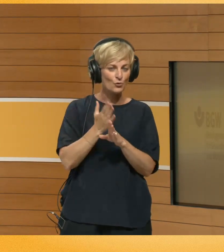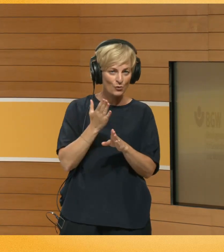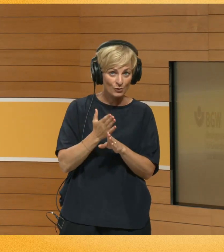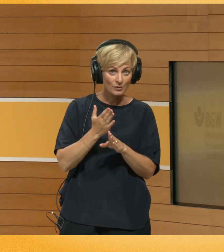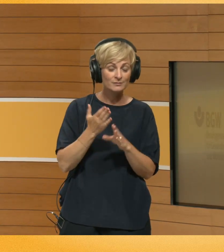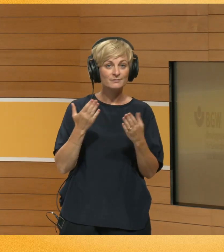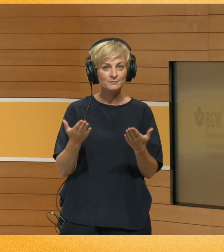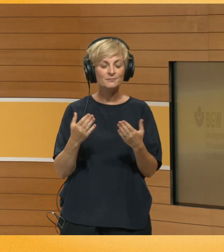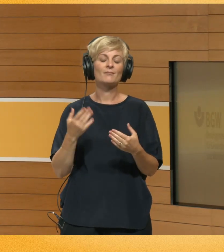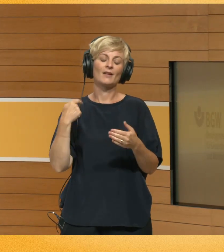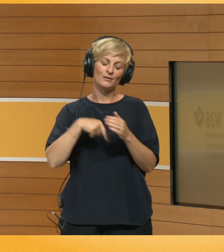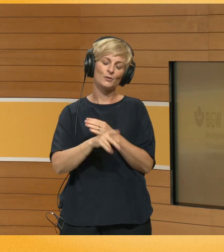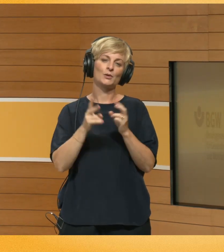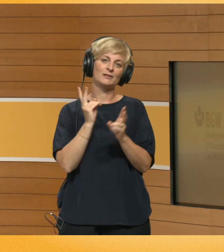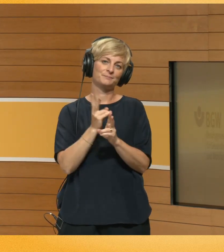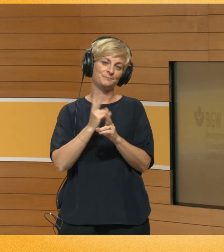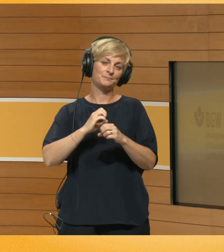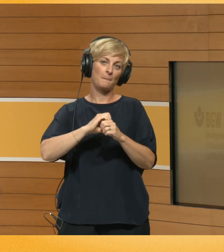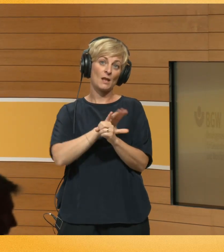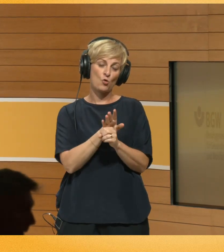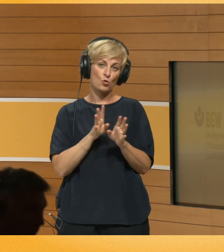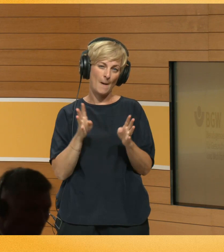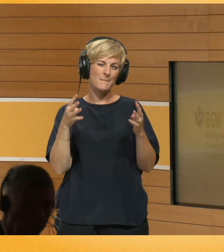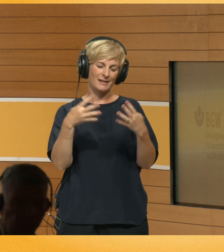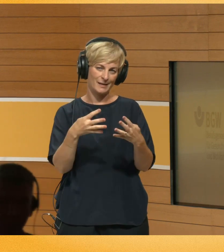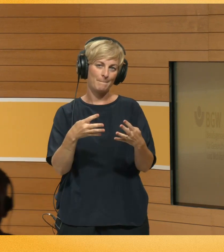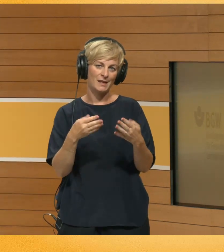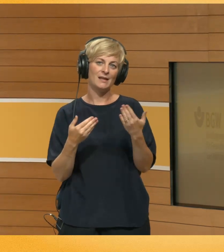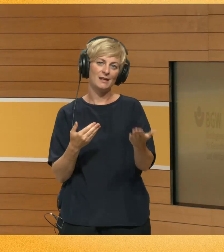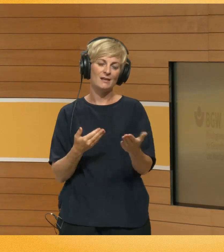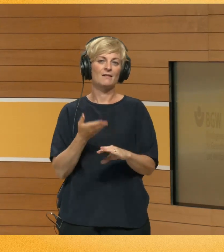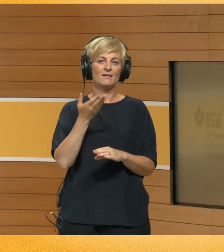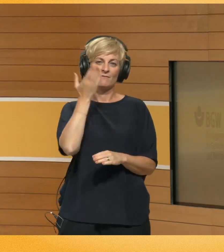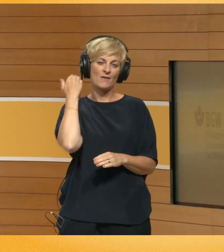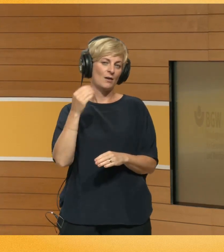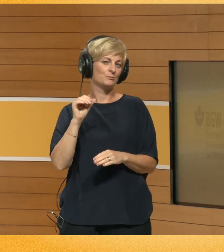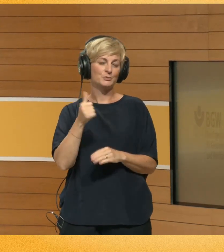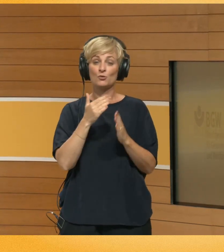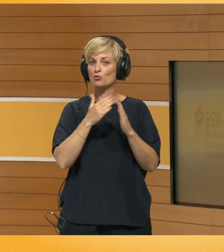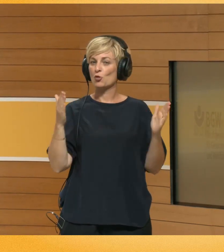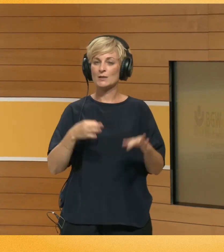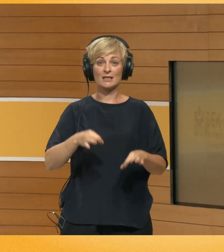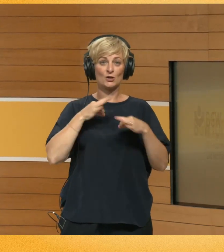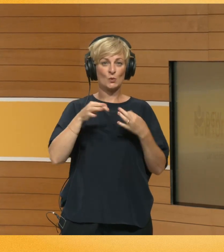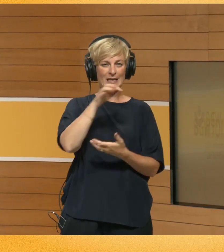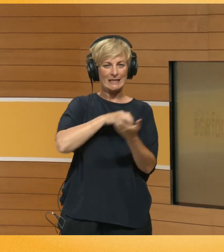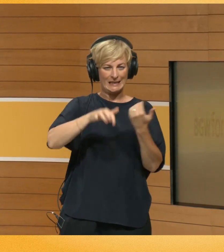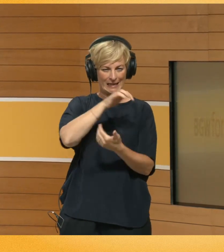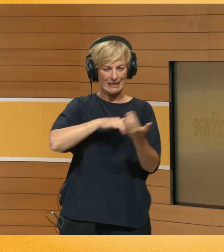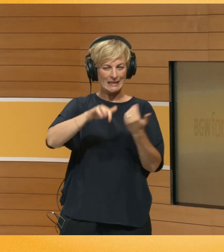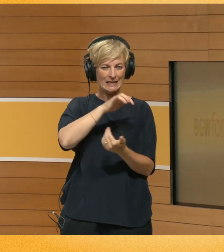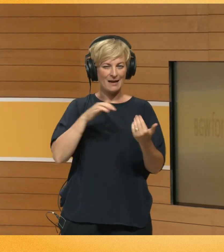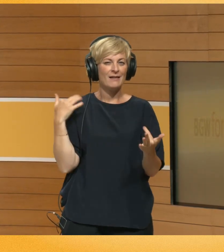the biggest health crises since the Spanish flu. And it has hit the hospital systems all over the